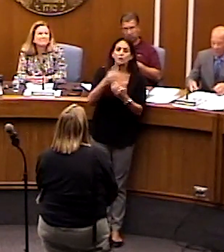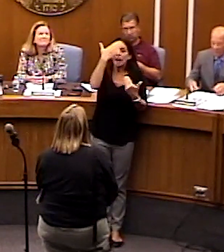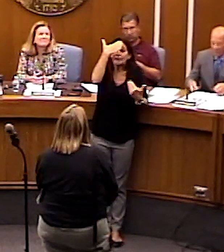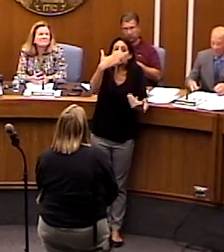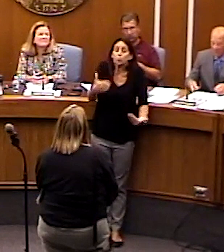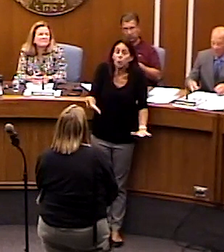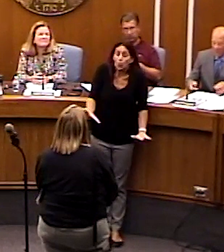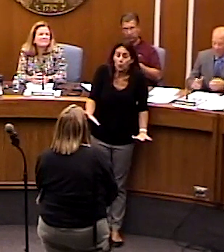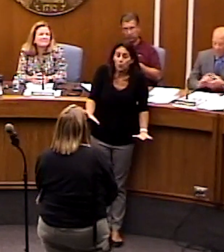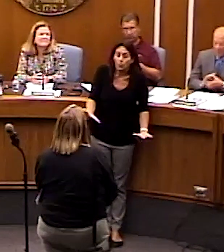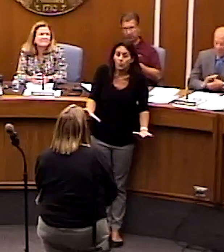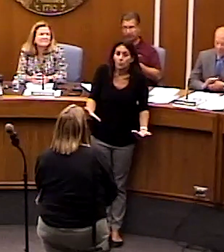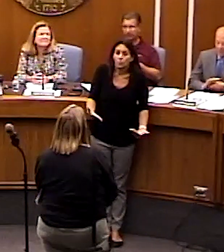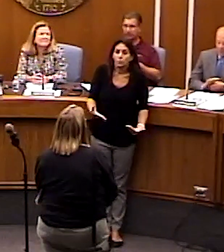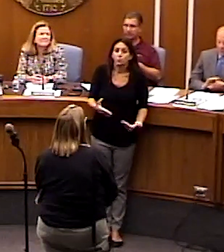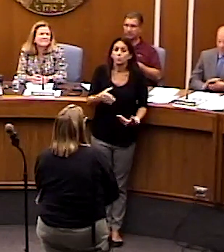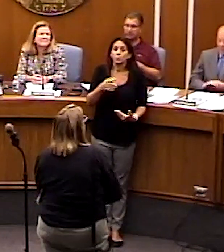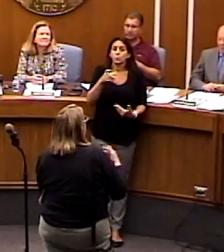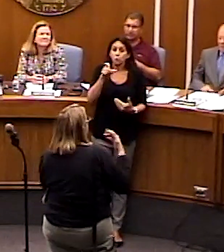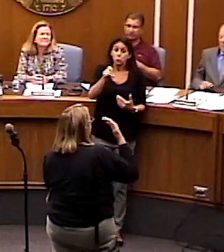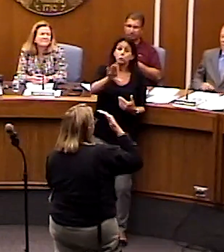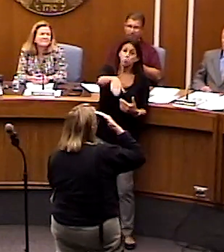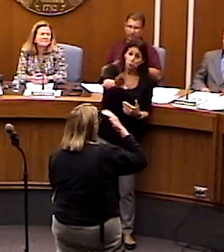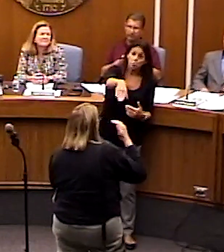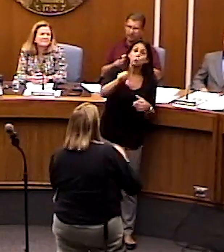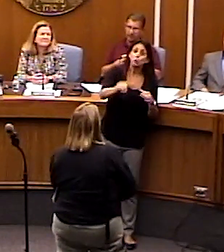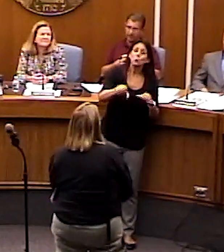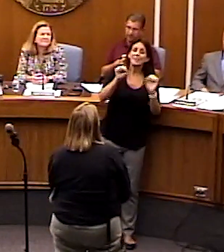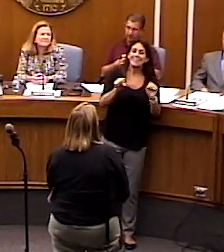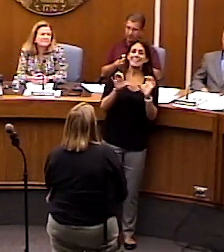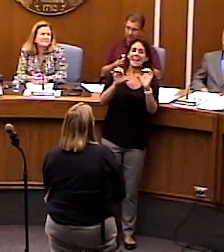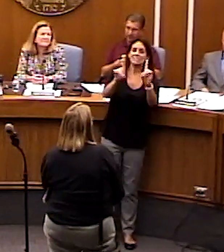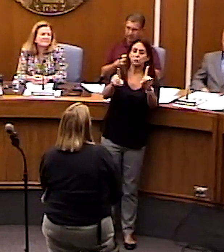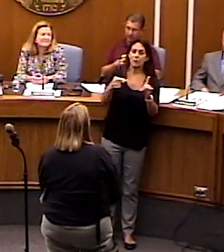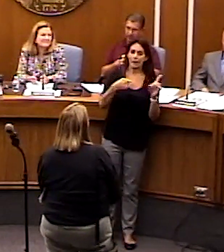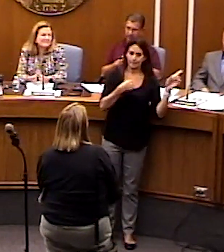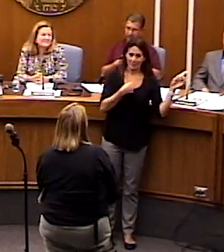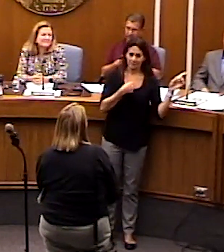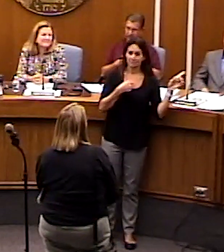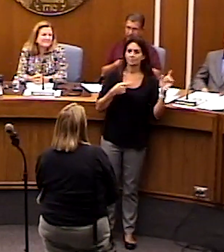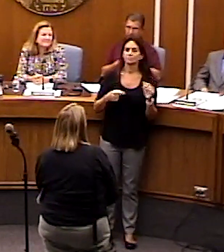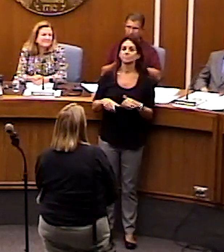know. You can educate me. Well,